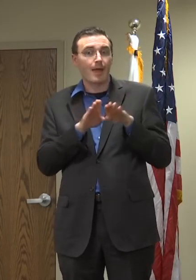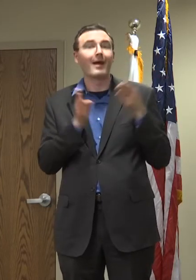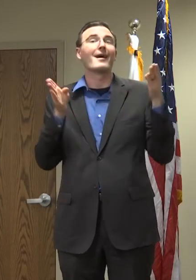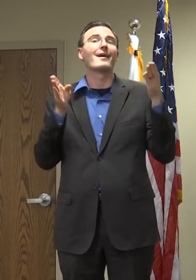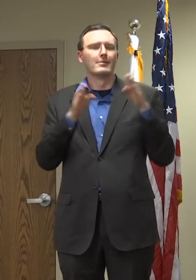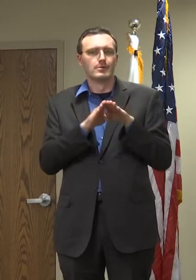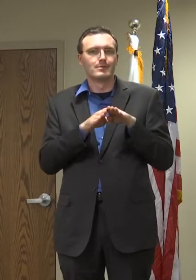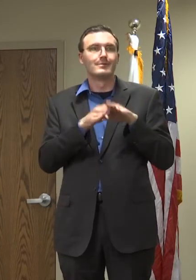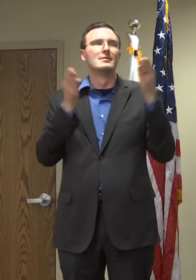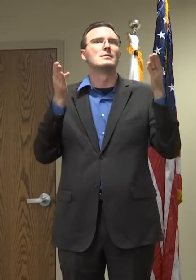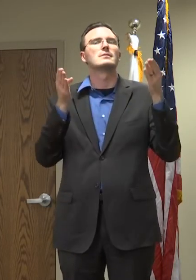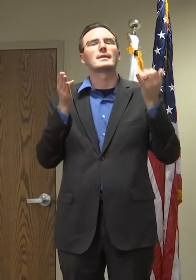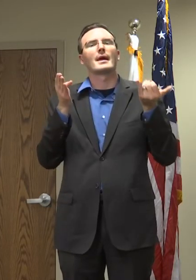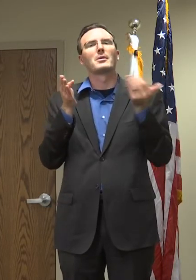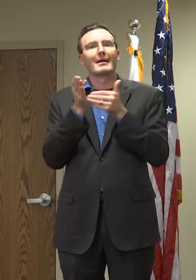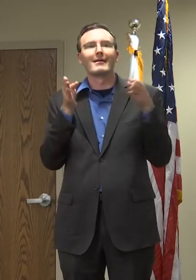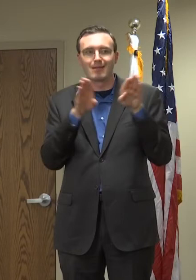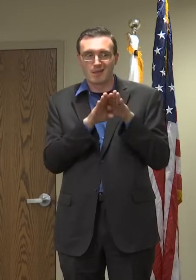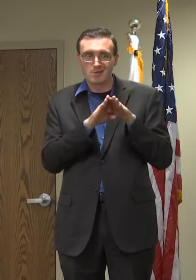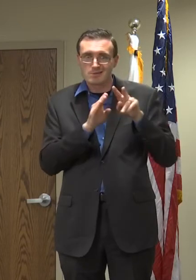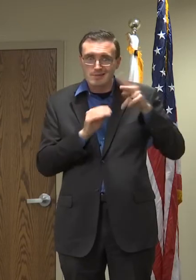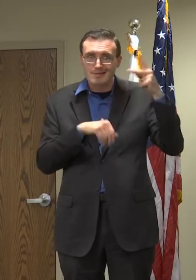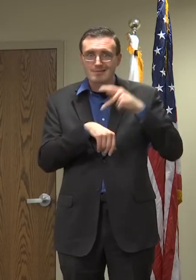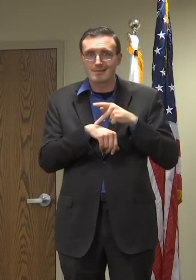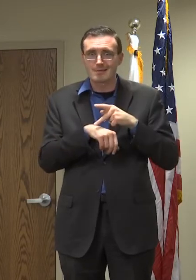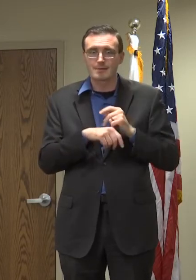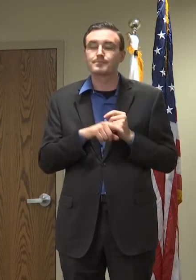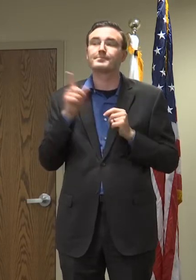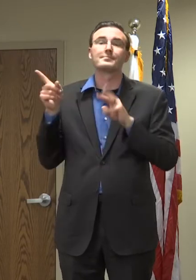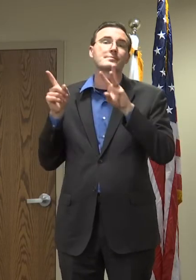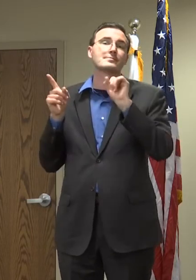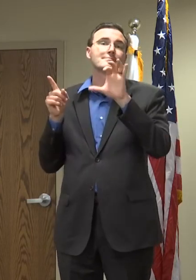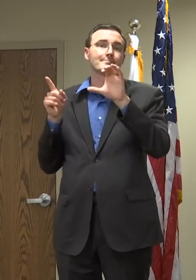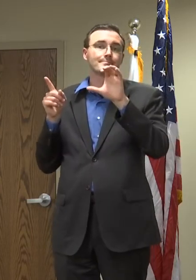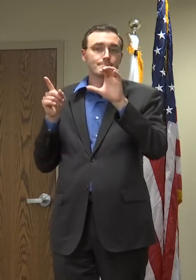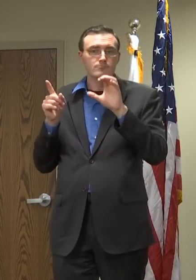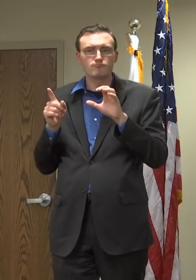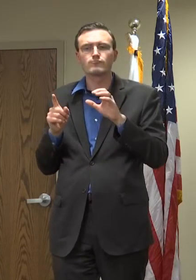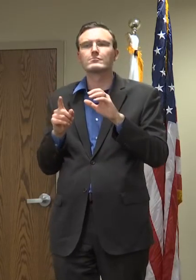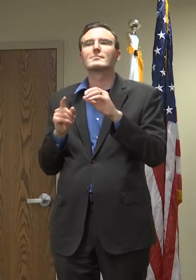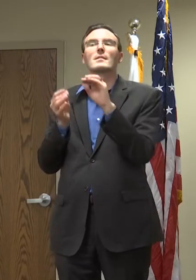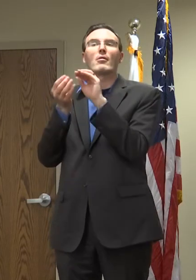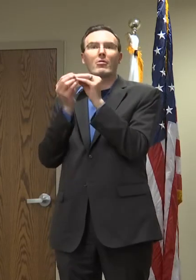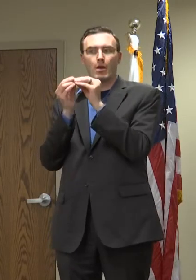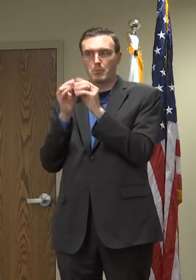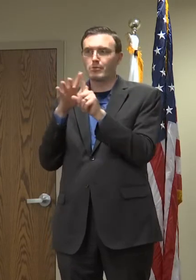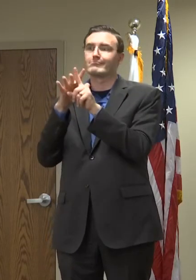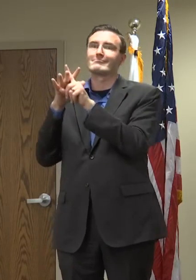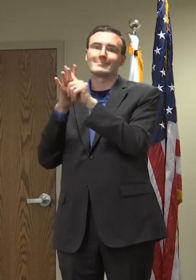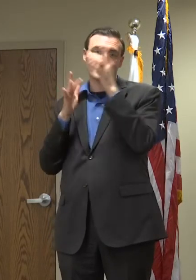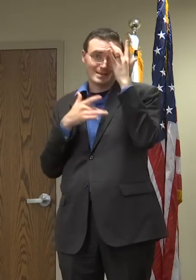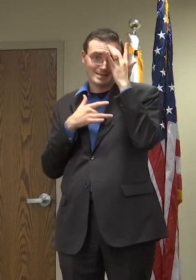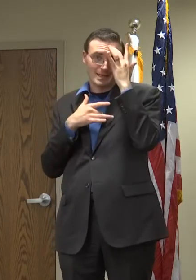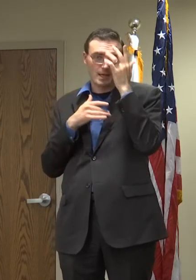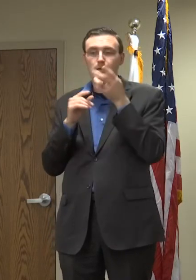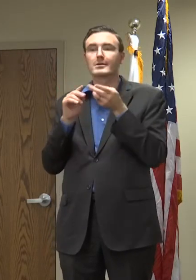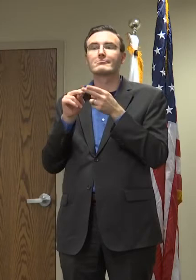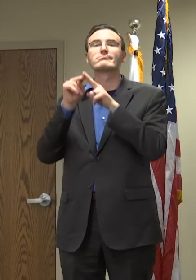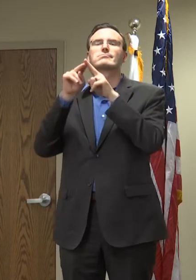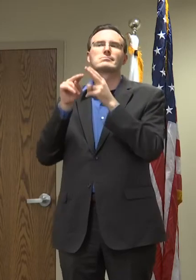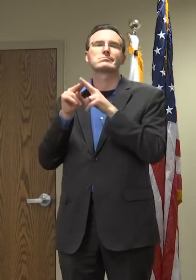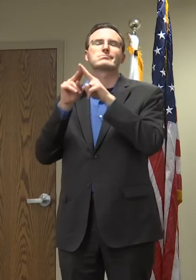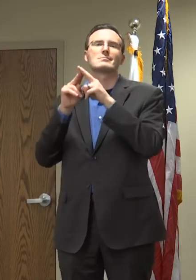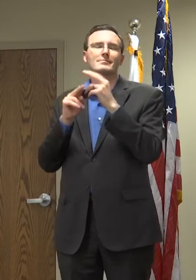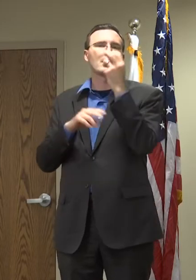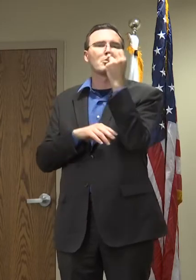Wisconsin, have seen 3 straight days of record-setting positive case counts. In Dane County, they just